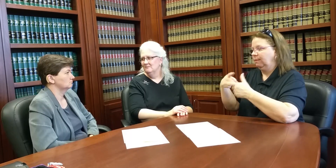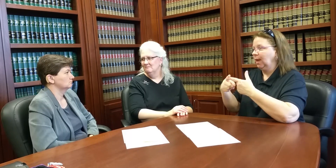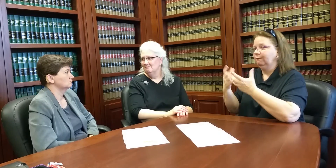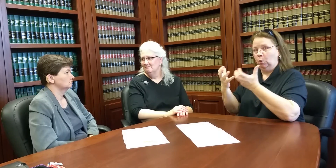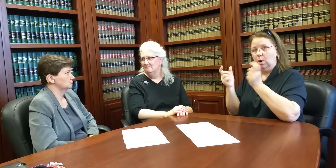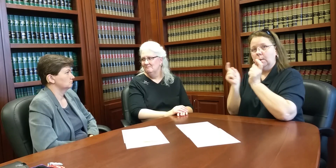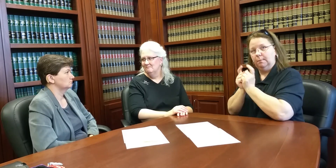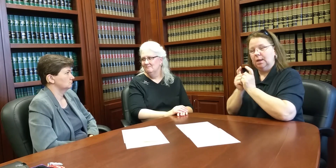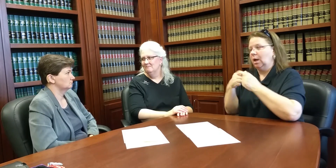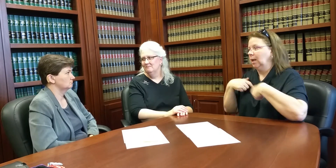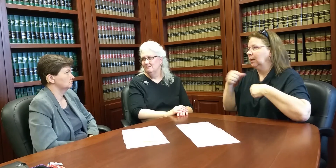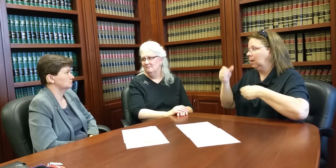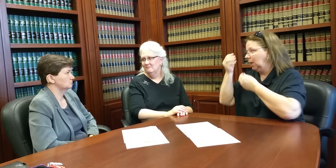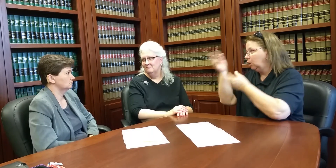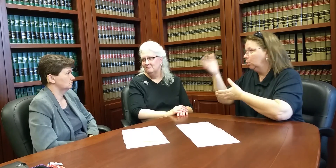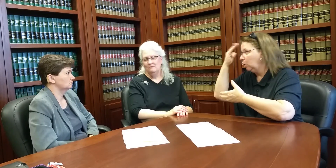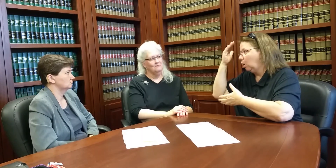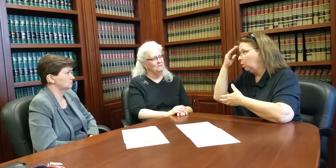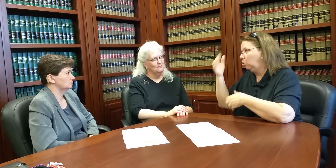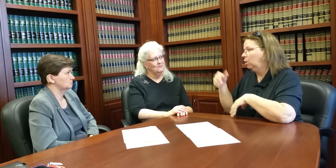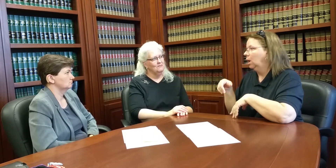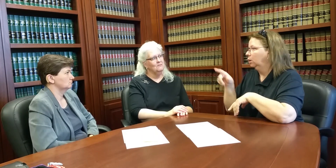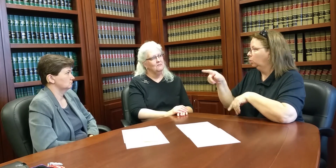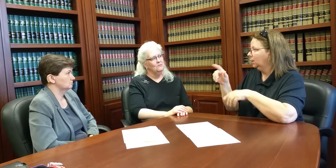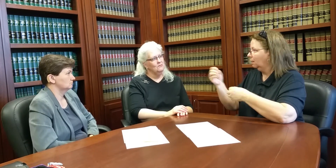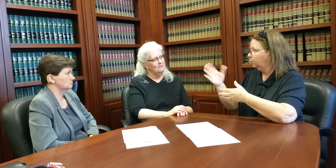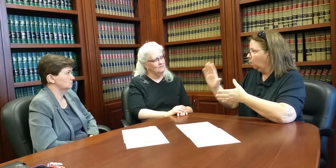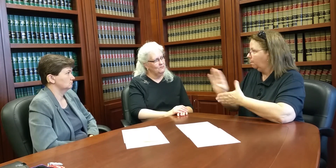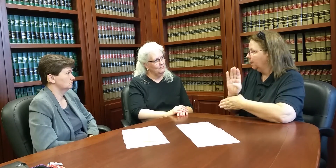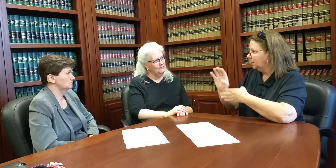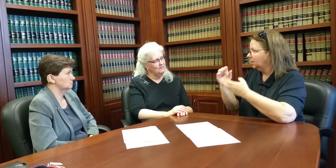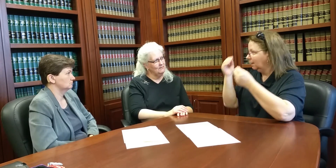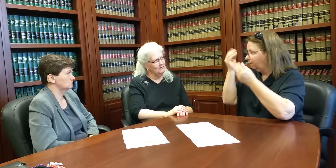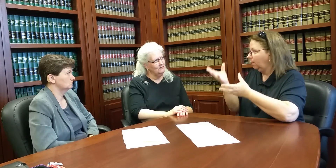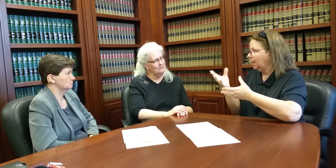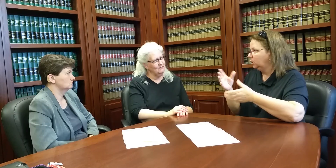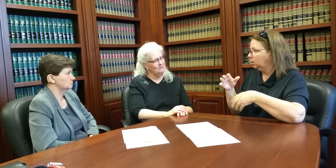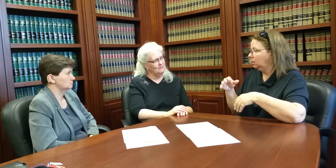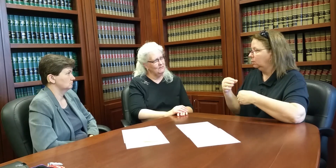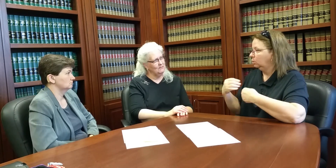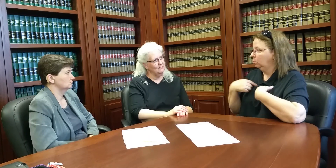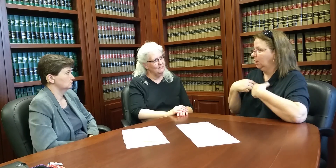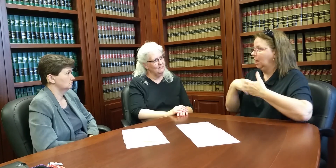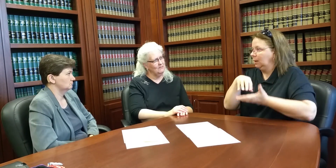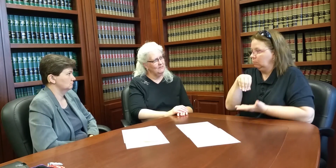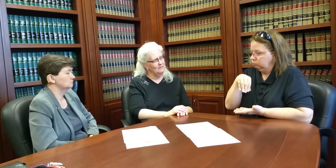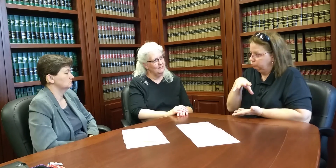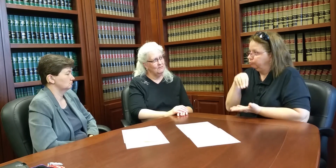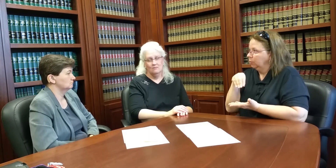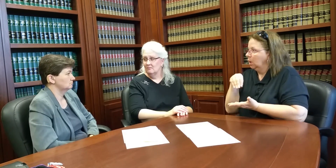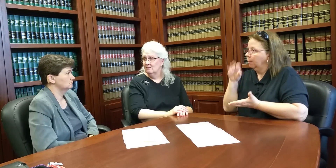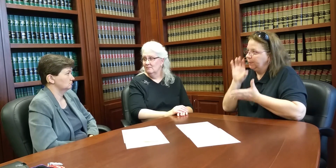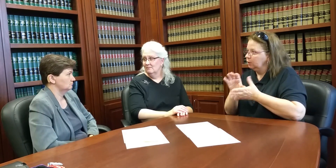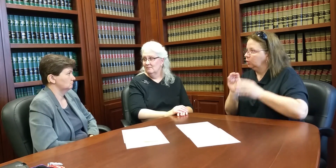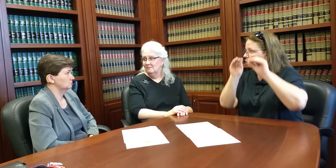Let 1 minute I can let you know. You get your business information. I can picture for